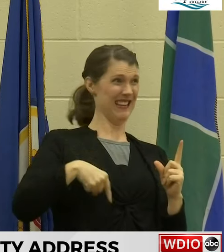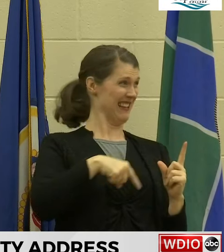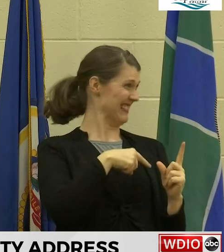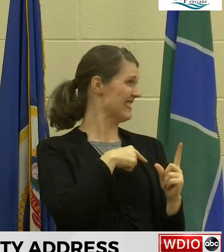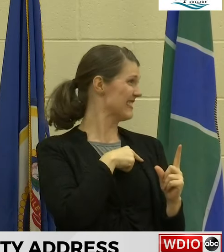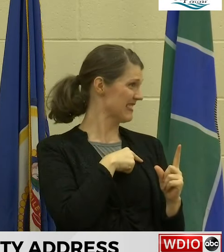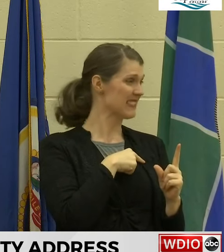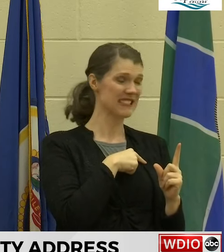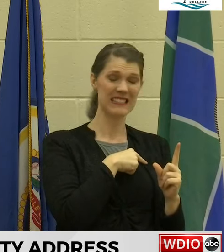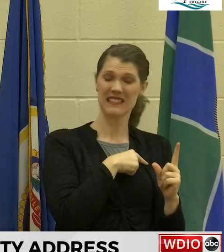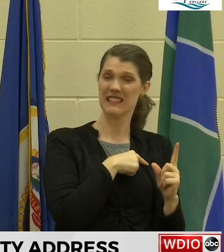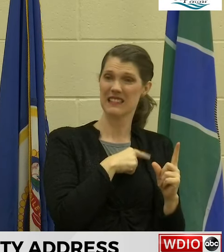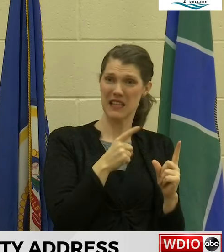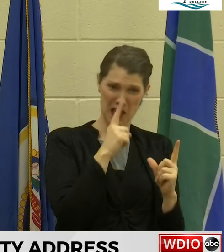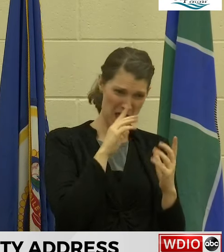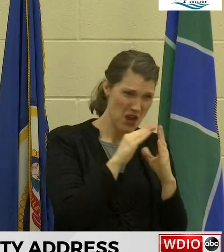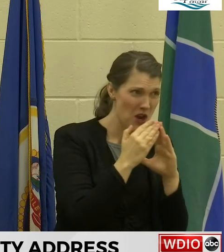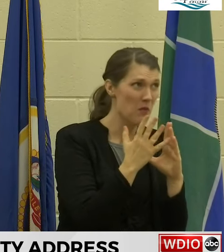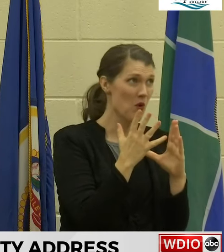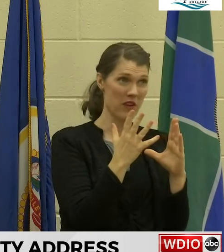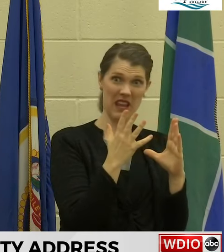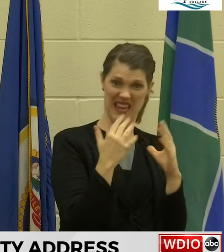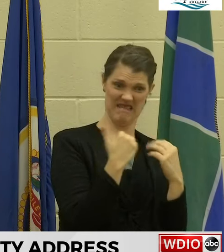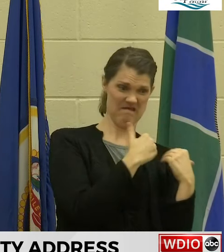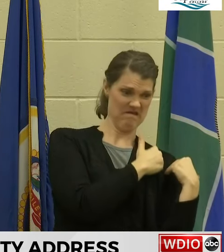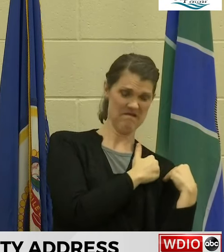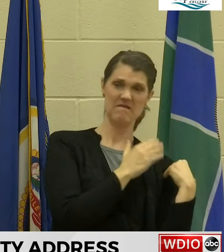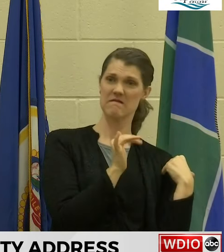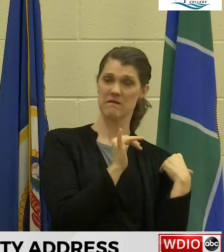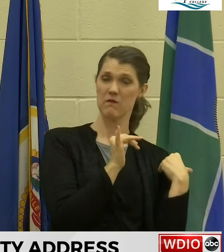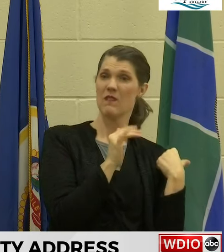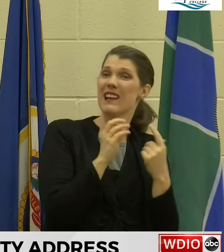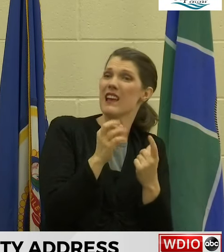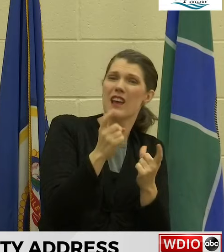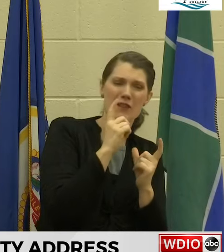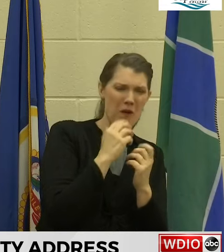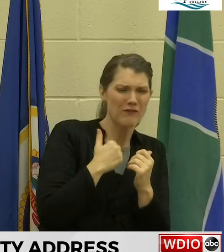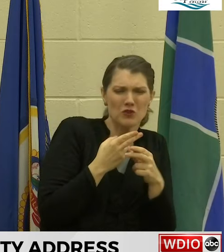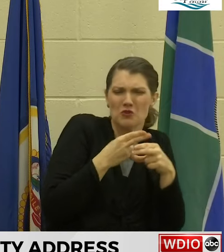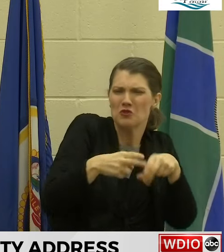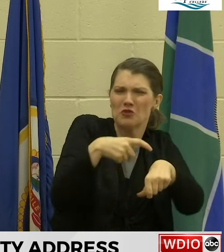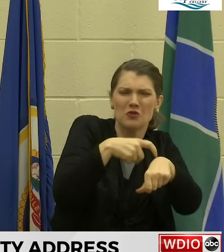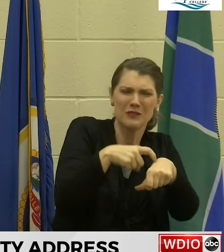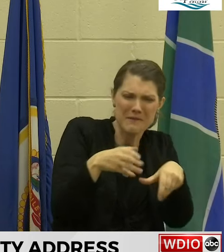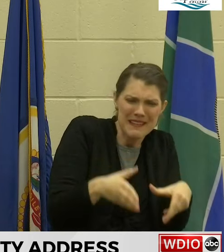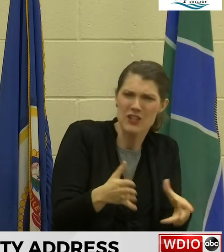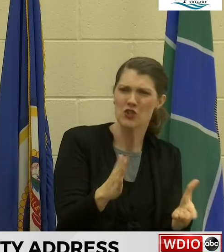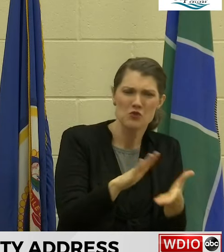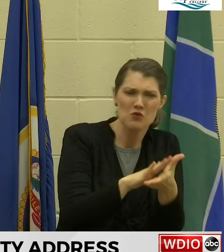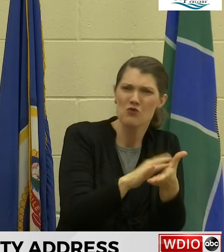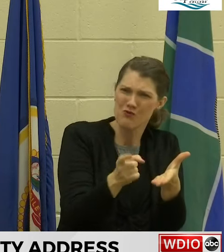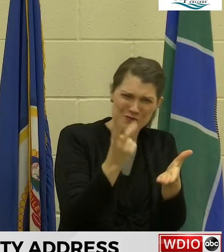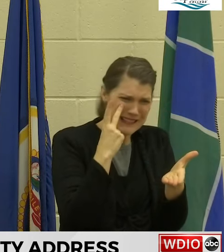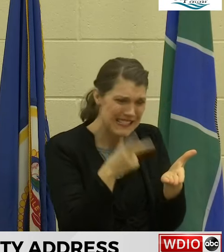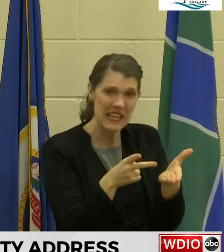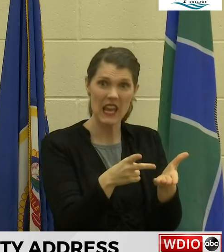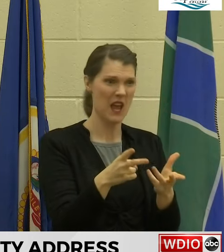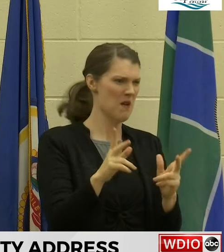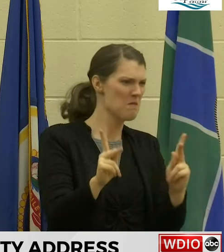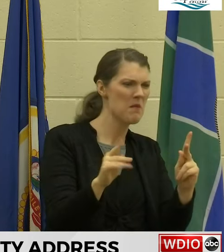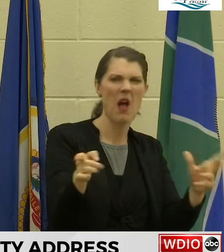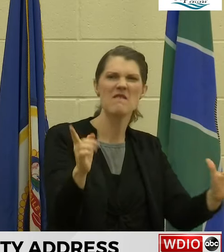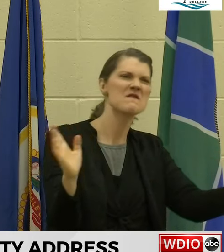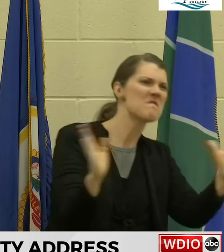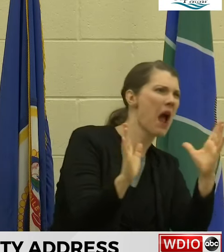as their responsibility too. If you spend just a short time in this school, you will see high fives